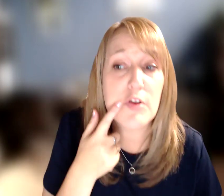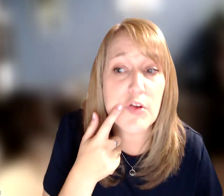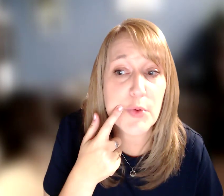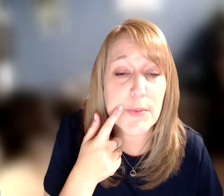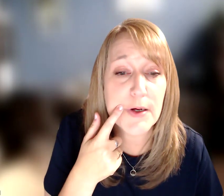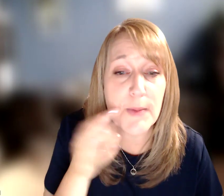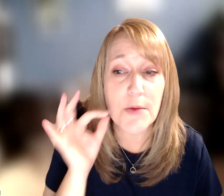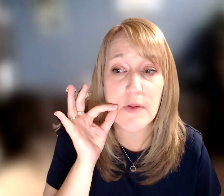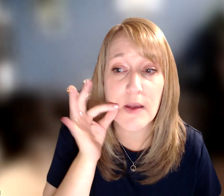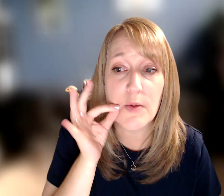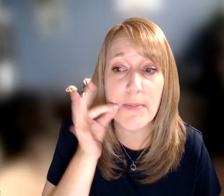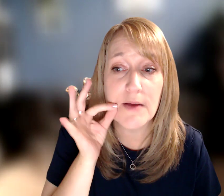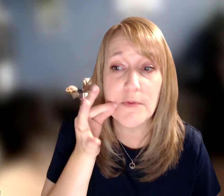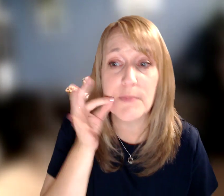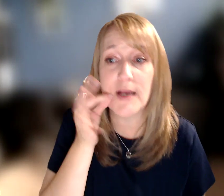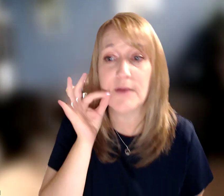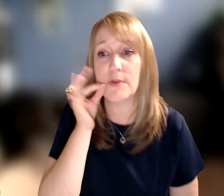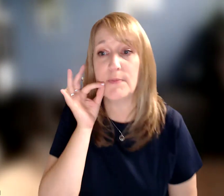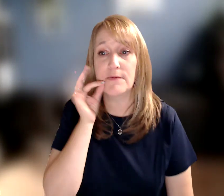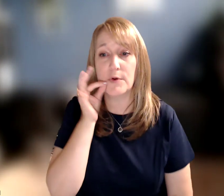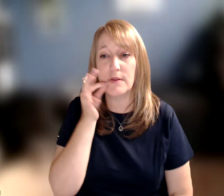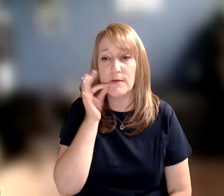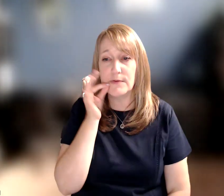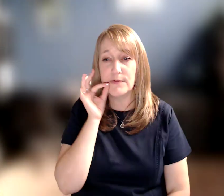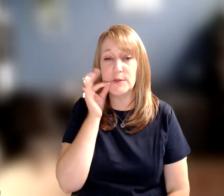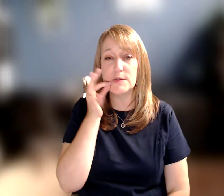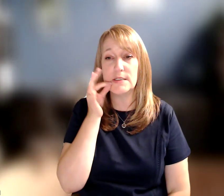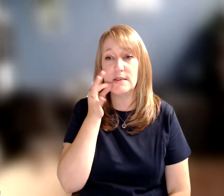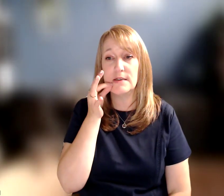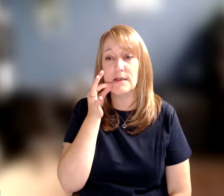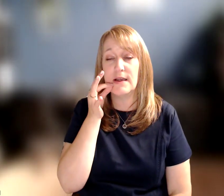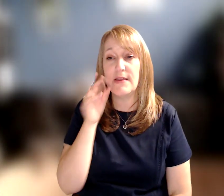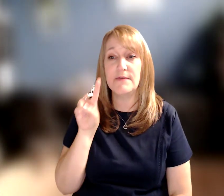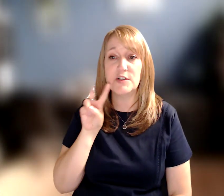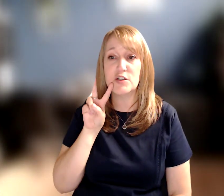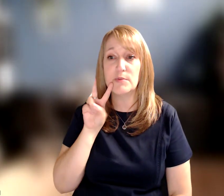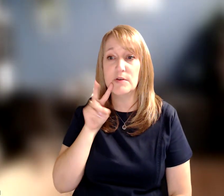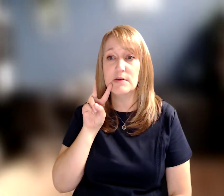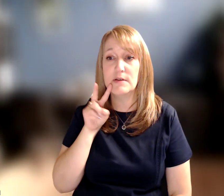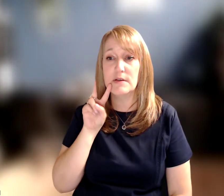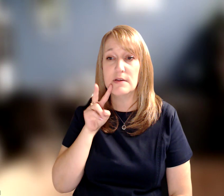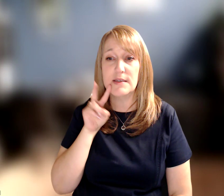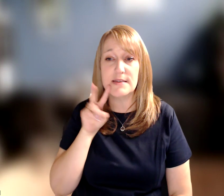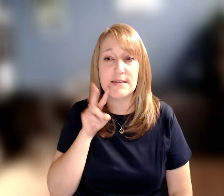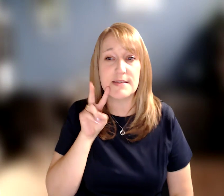this part by your mouth and go back and forth, back and forth, back and forth. Fruit, and then vegetable is the